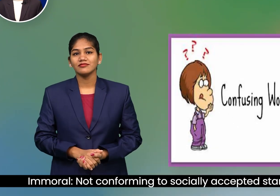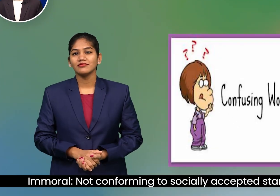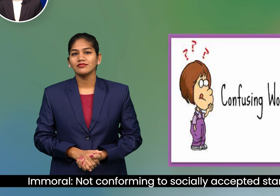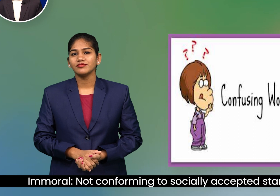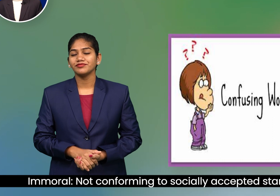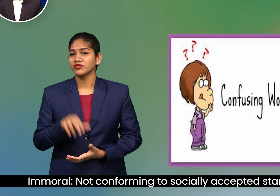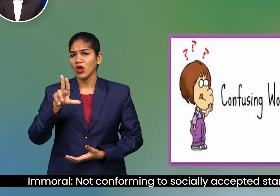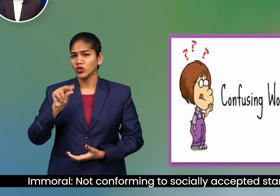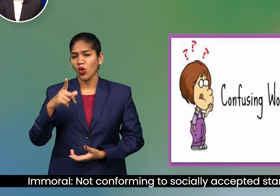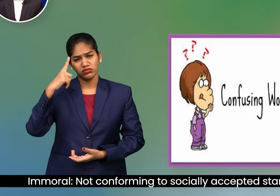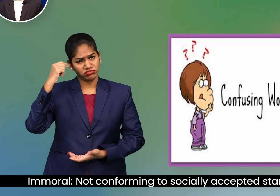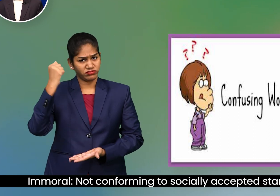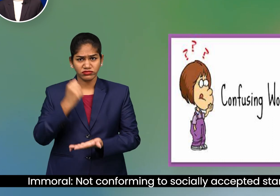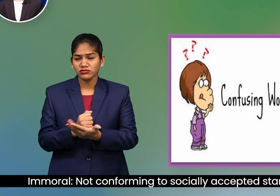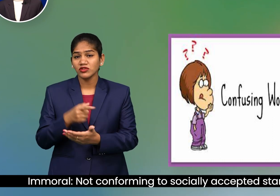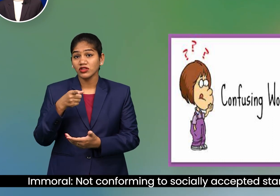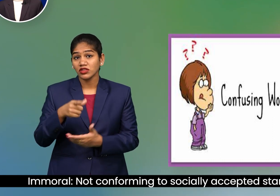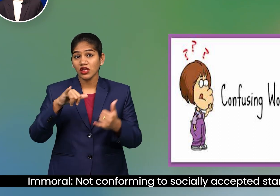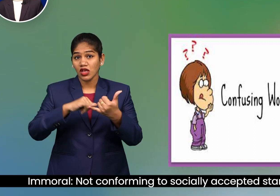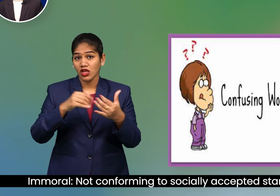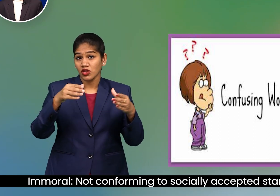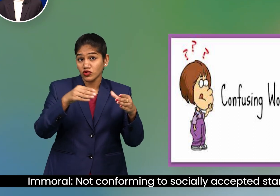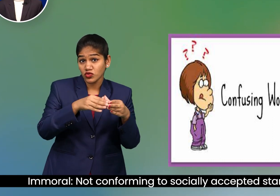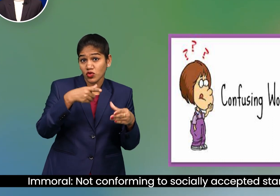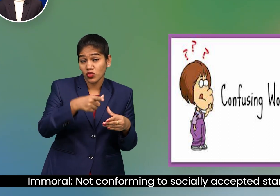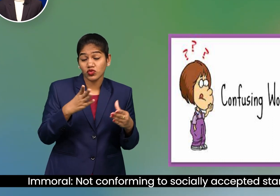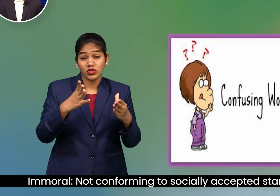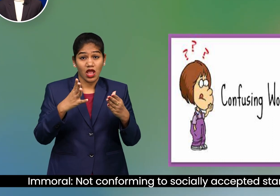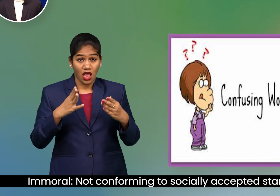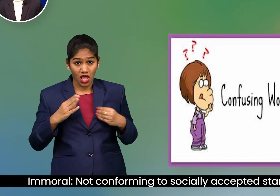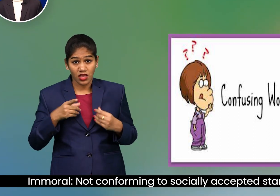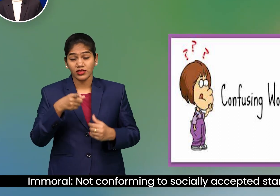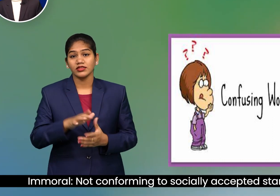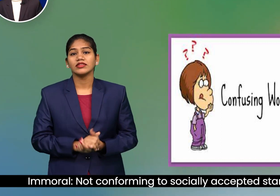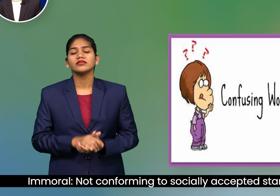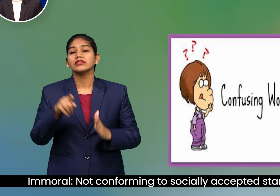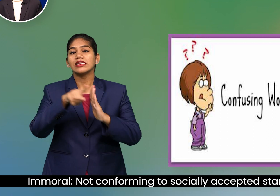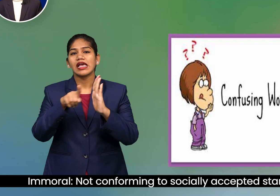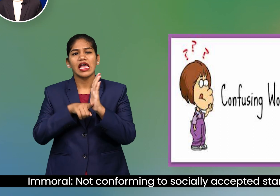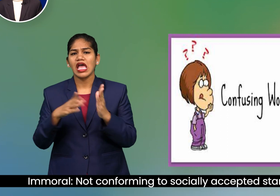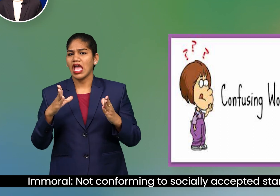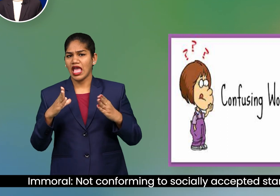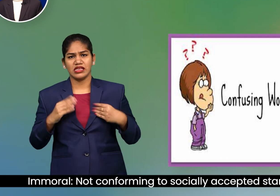not conforming to socially accepted standards of morality.